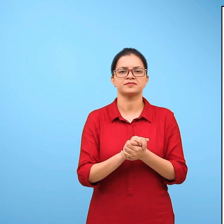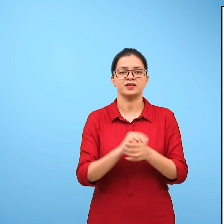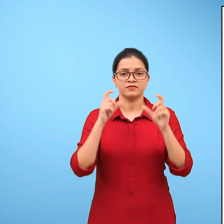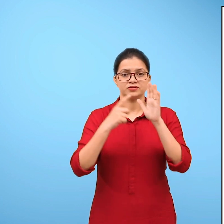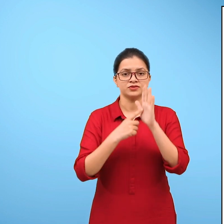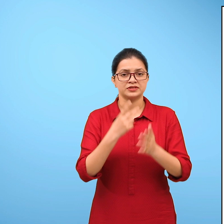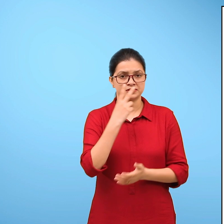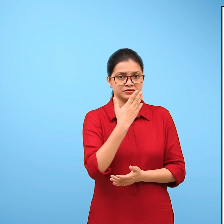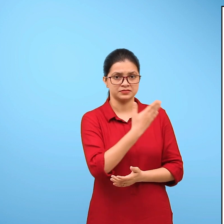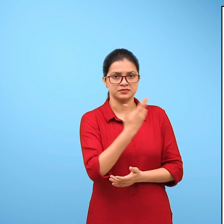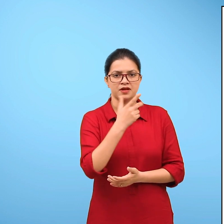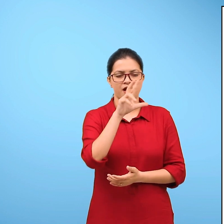Figure 8.6.